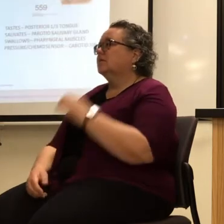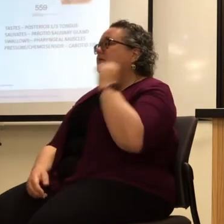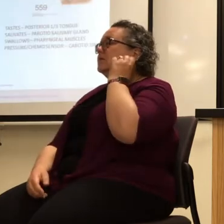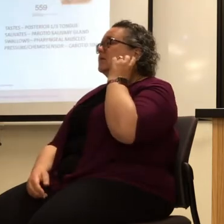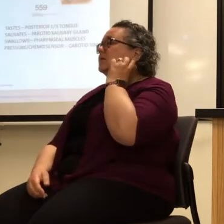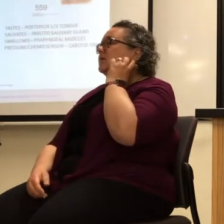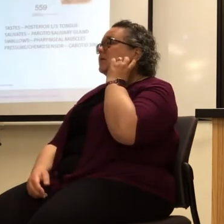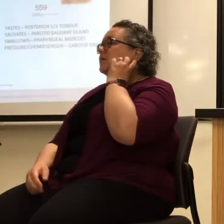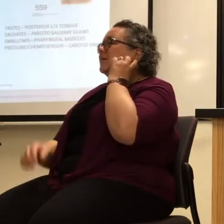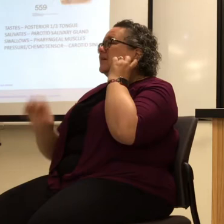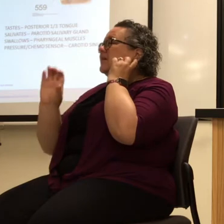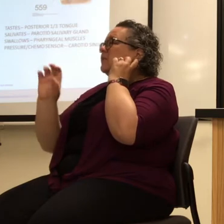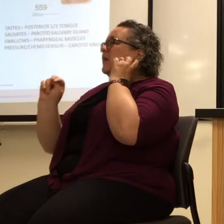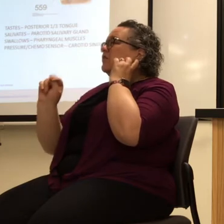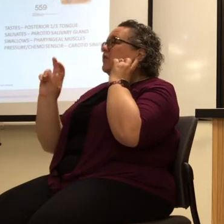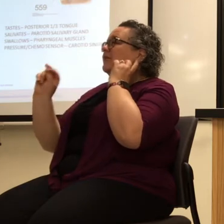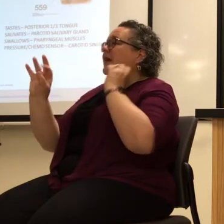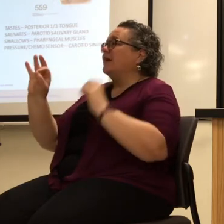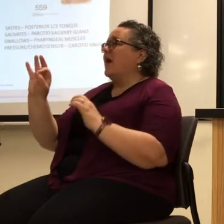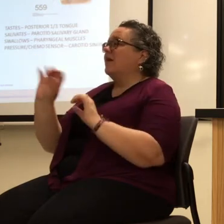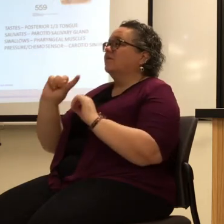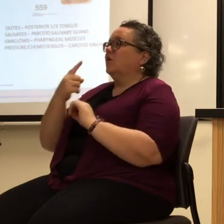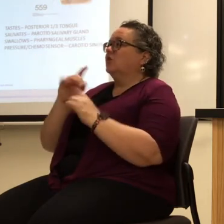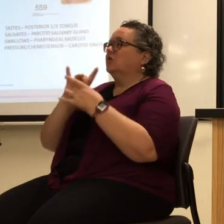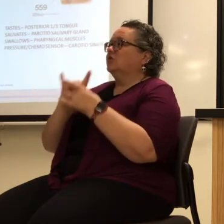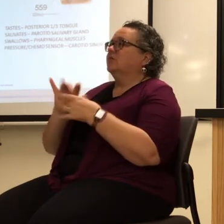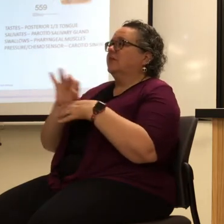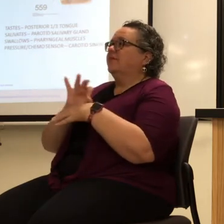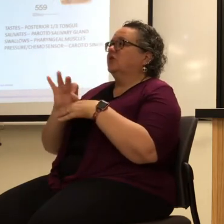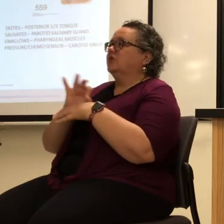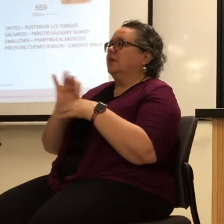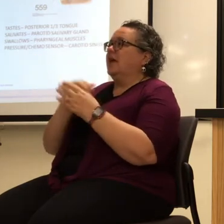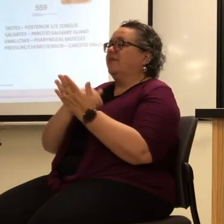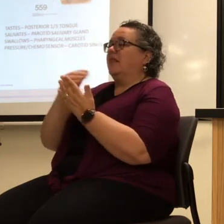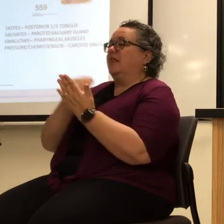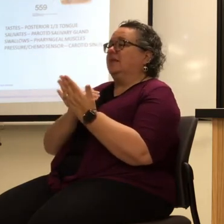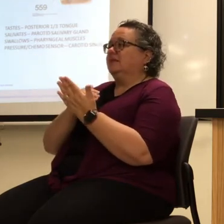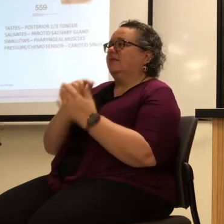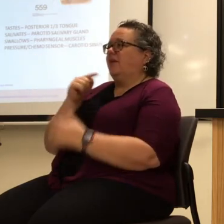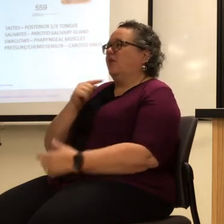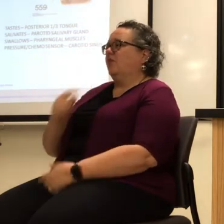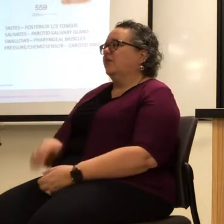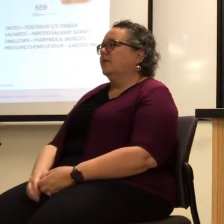We'll do 9 first in terms of its function. I had it listed there.